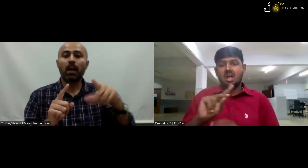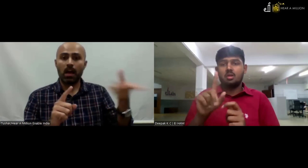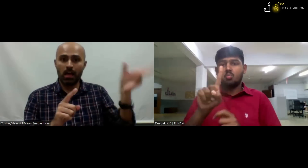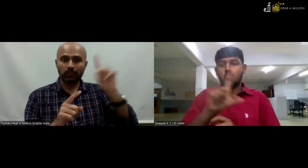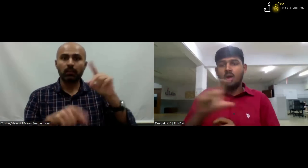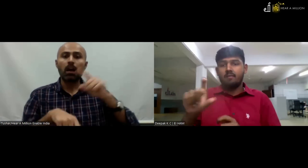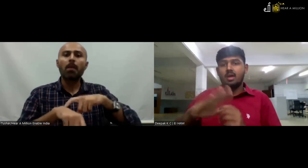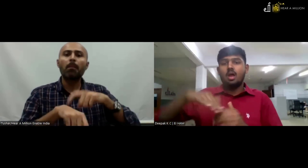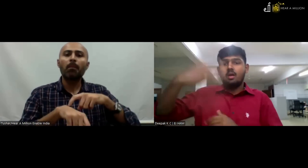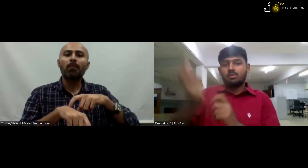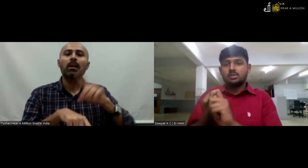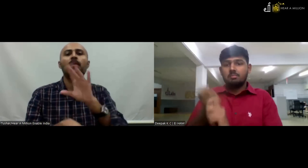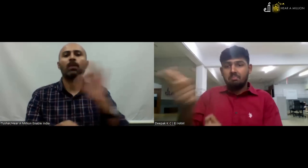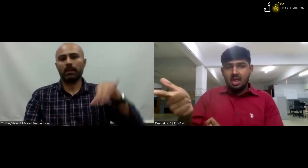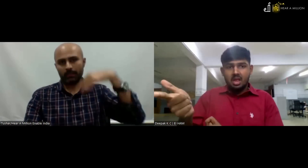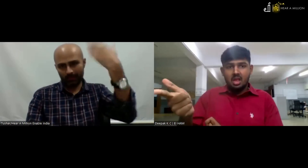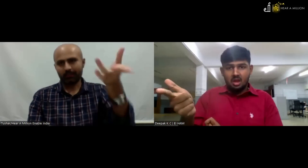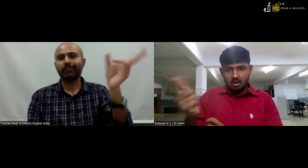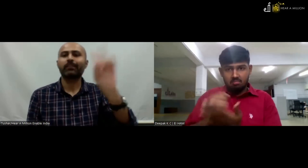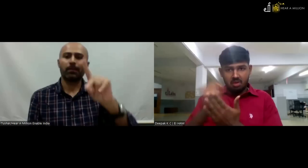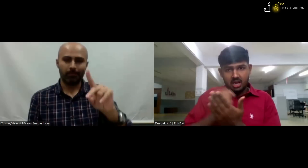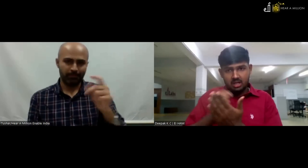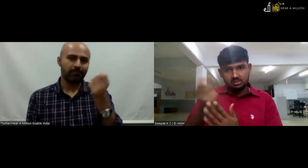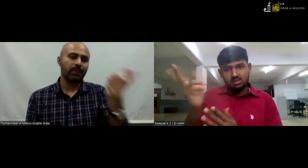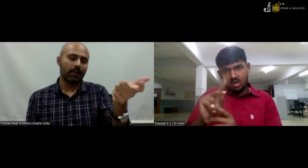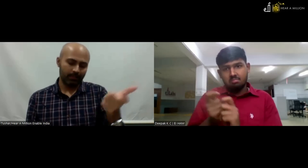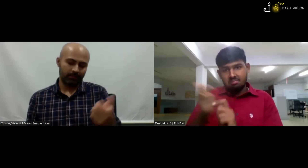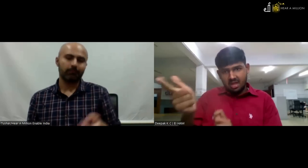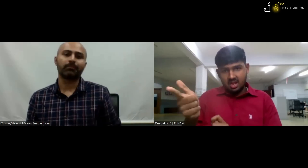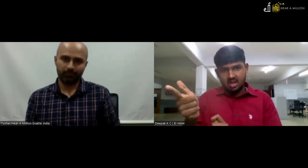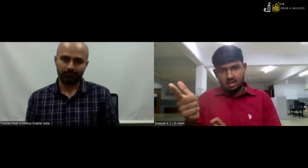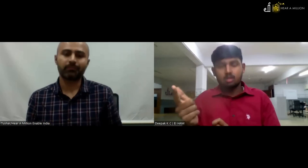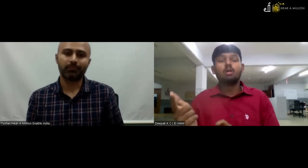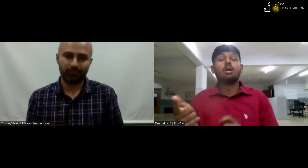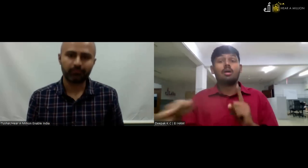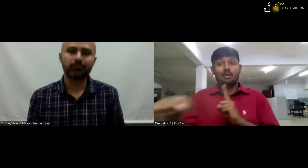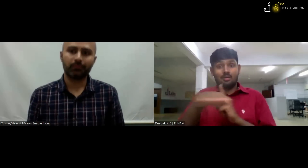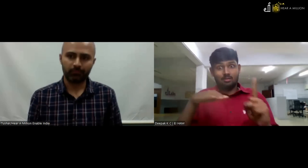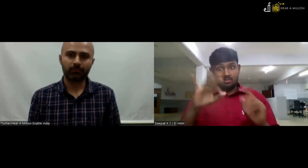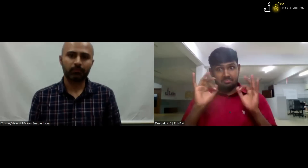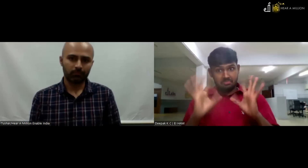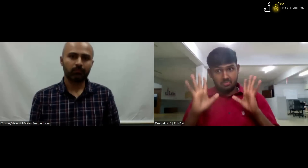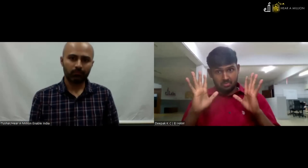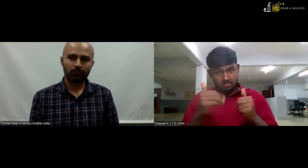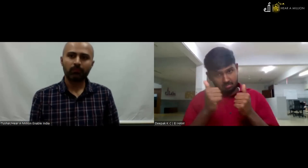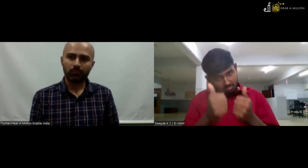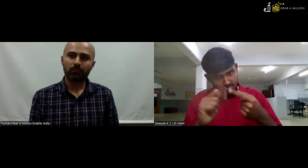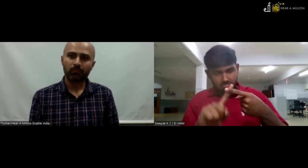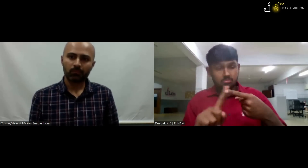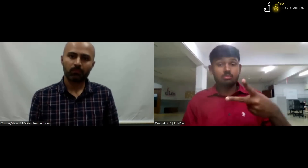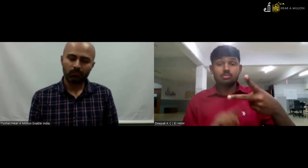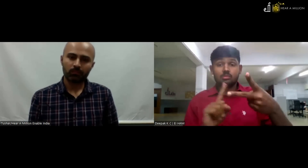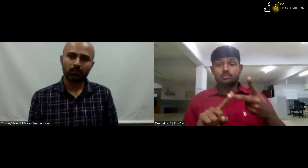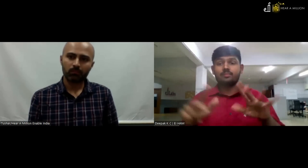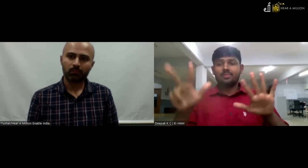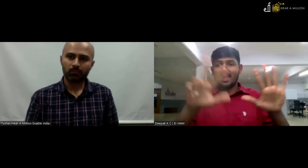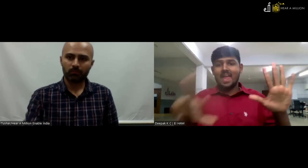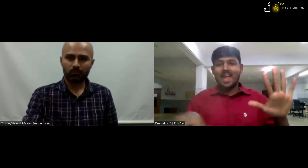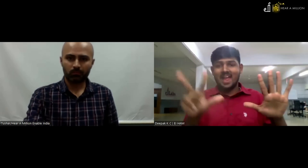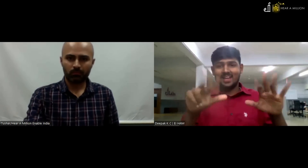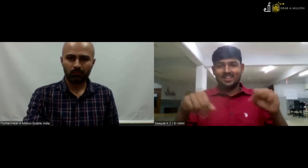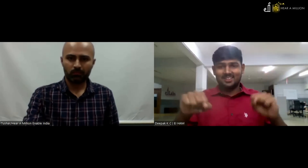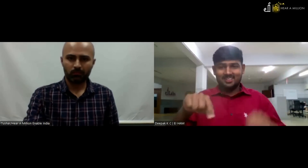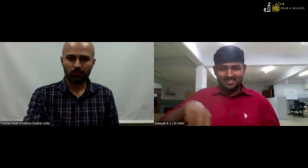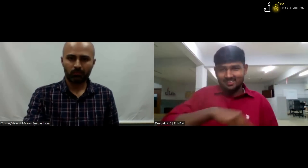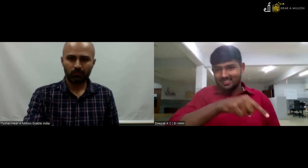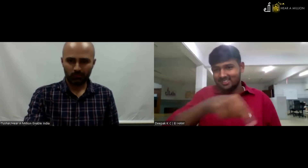sides, you are disqualified. What happens if you're disqualified? Whether you have to pay again. This you have to try 1 week